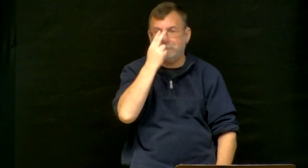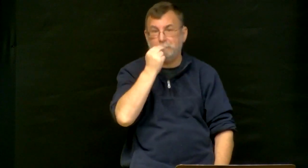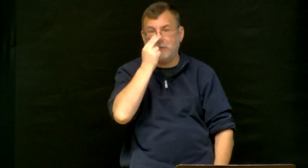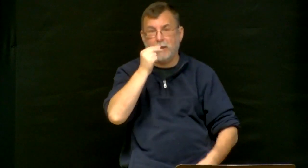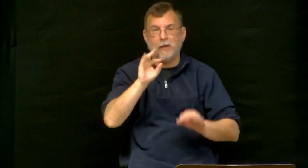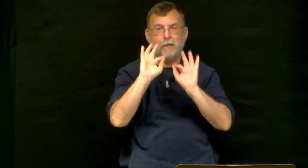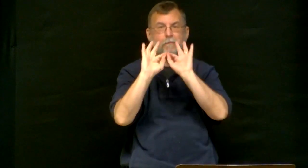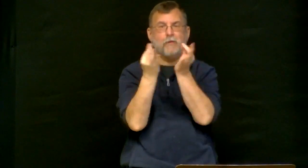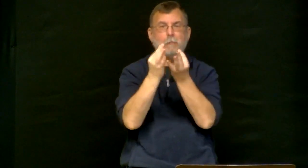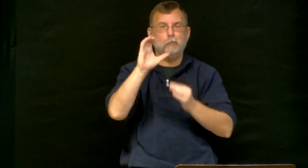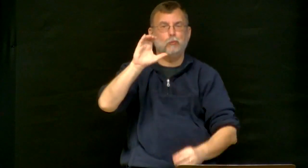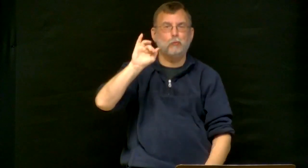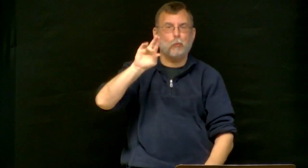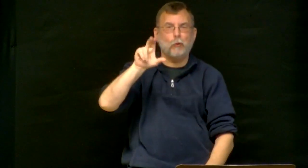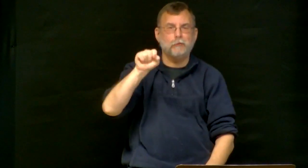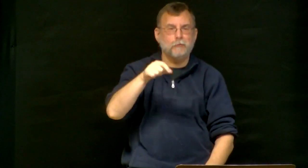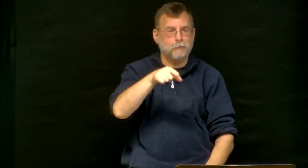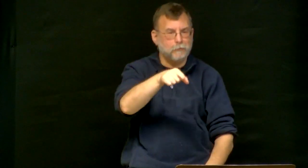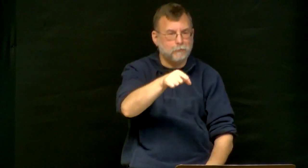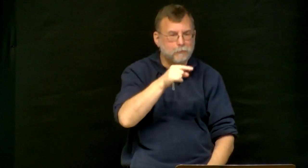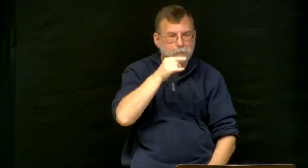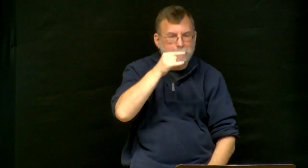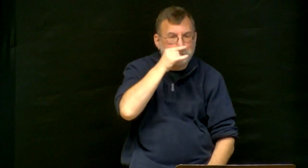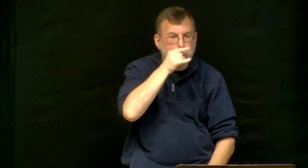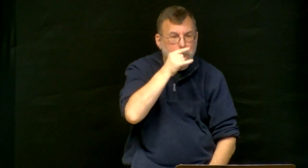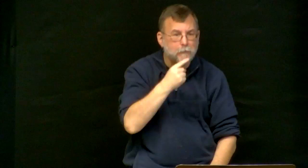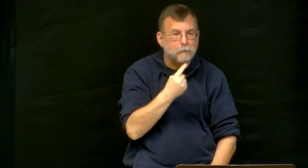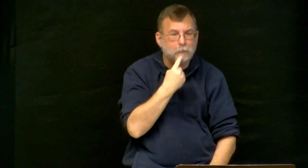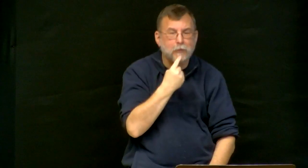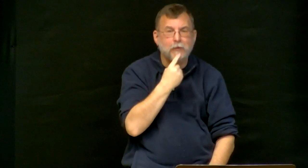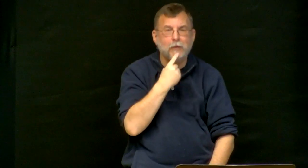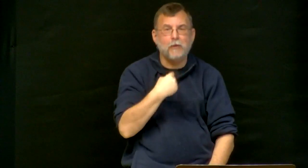Now you see this cartoon, family circus again, and the kid is